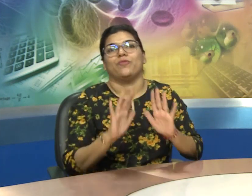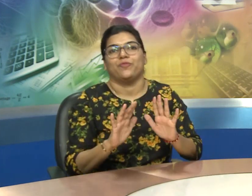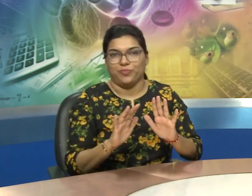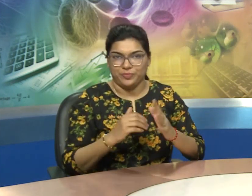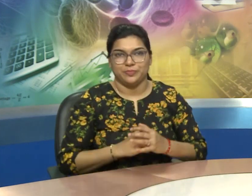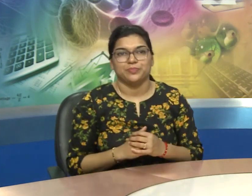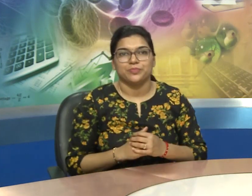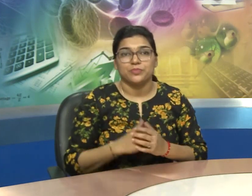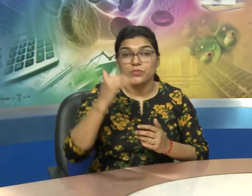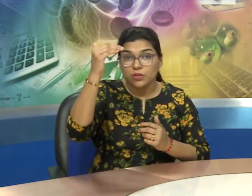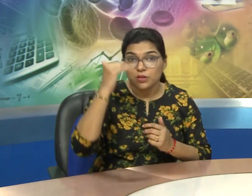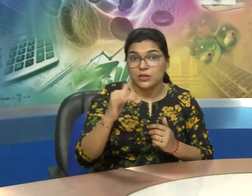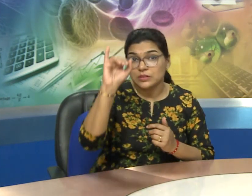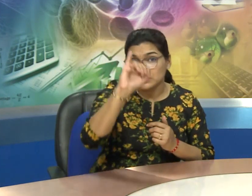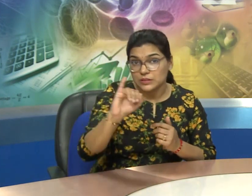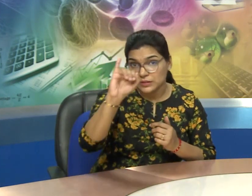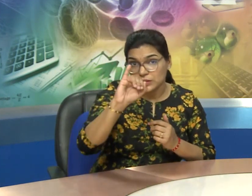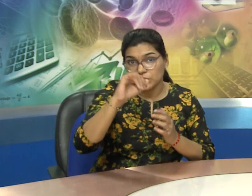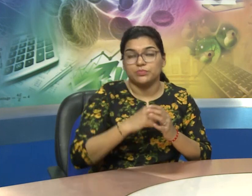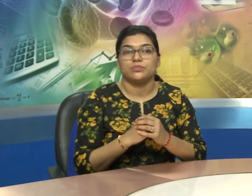And the next, which is the sixth objective